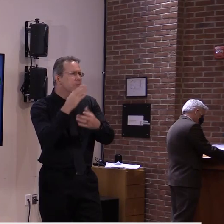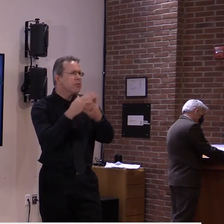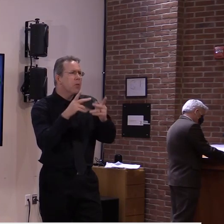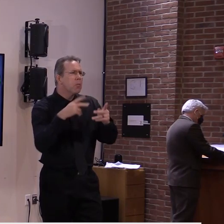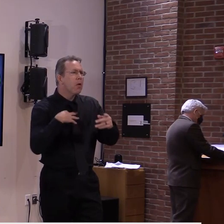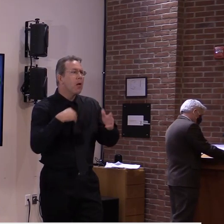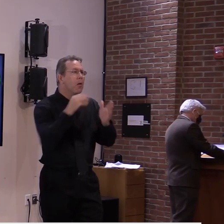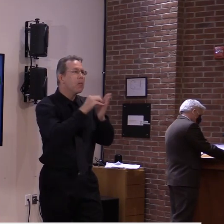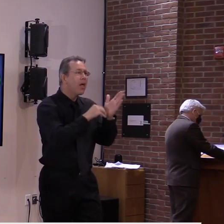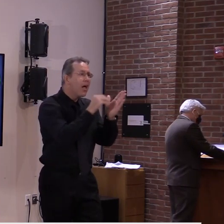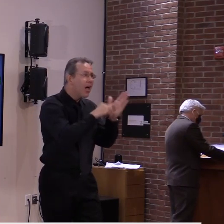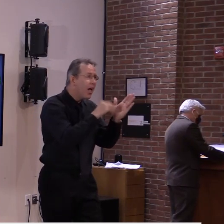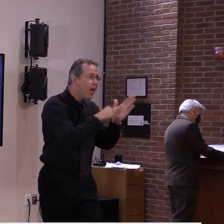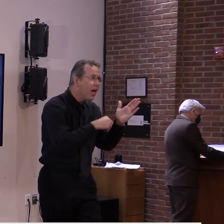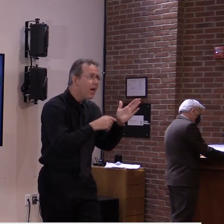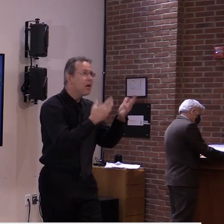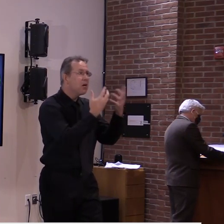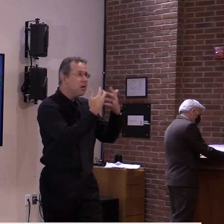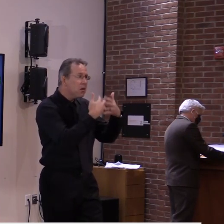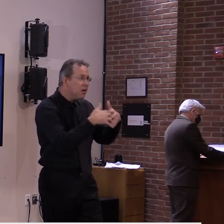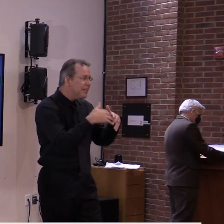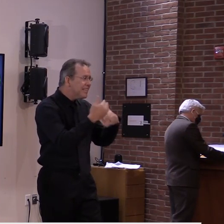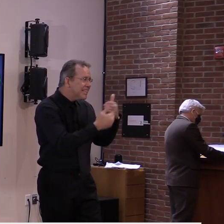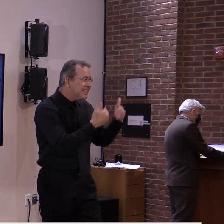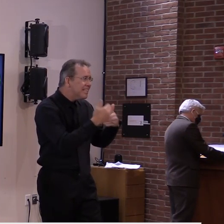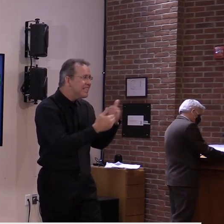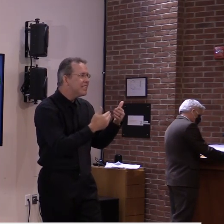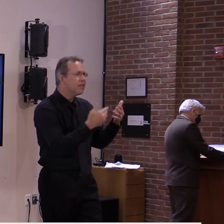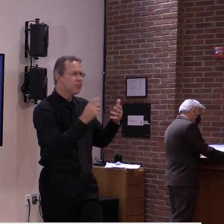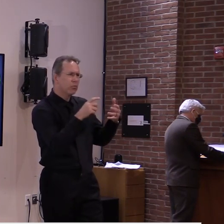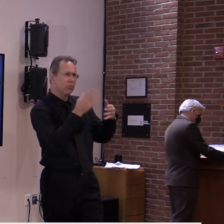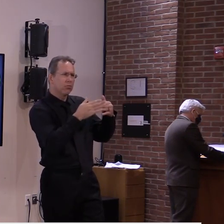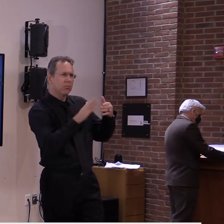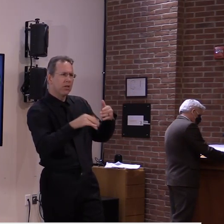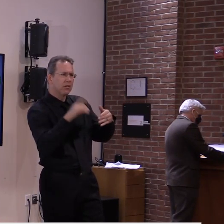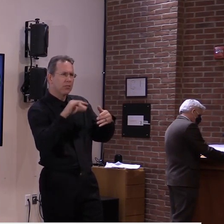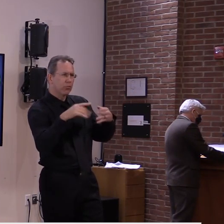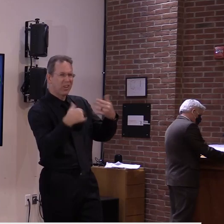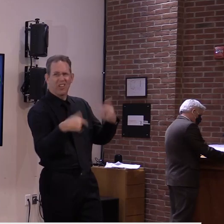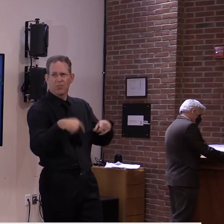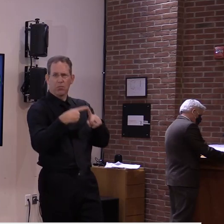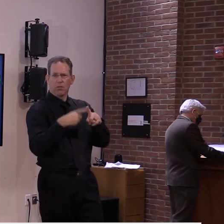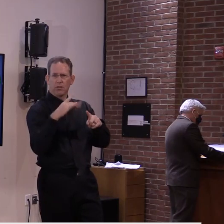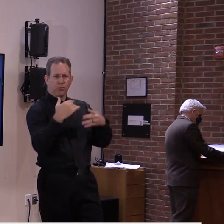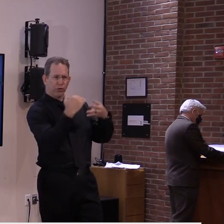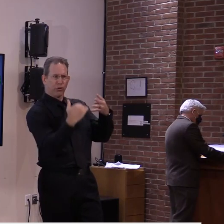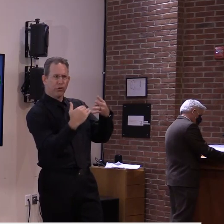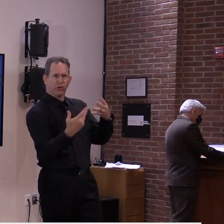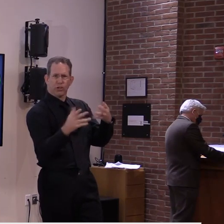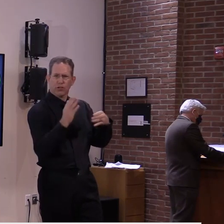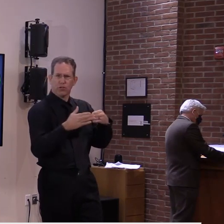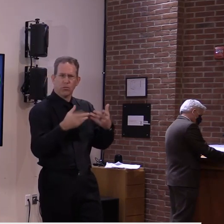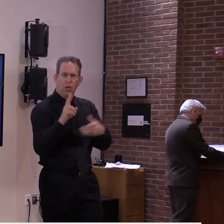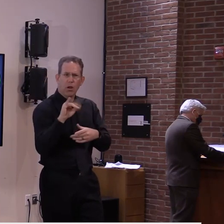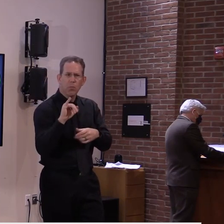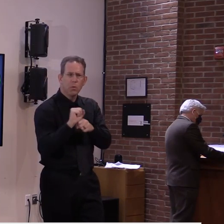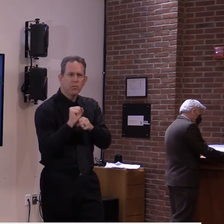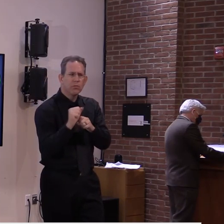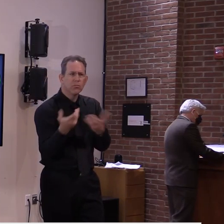taken care of before we get going? And, yeah, and do you see anything? Before I refer to Commissioner Harrington, I'll reiterate, I'm very